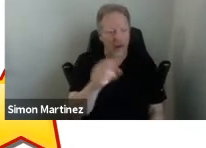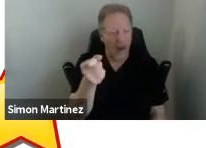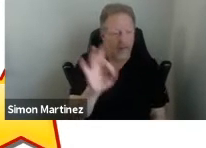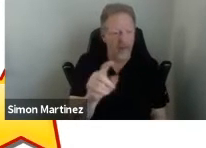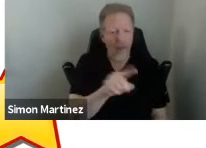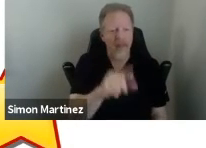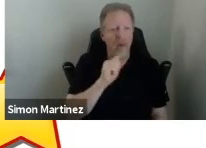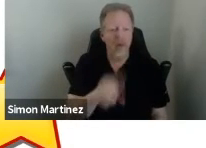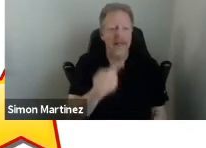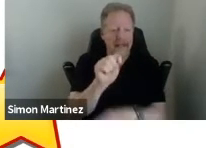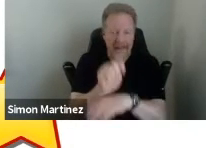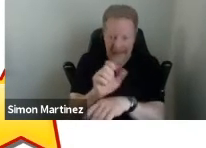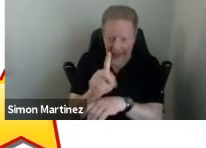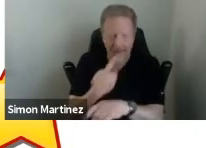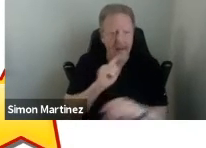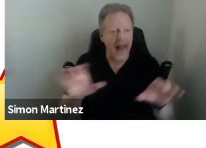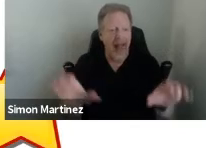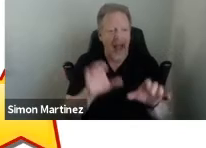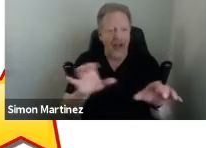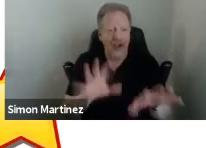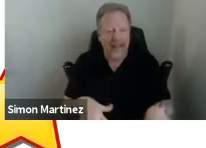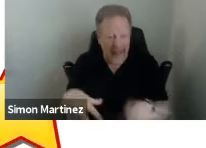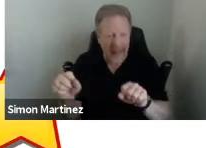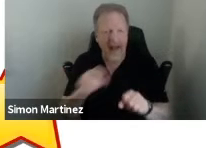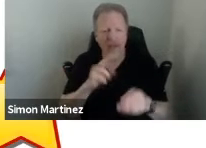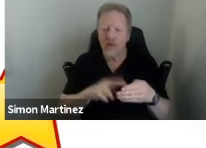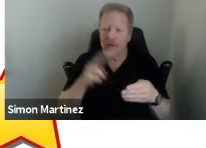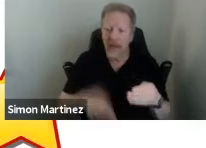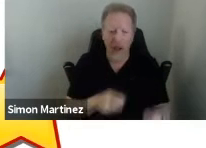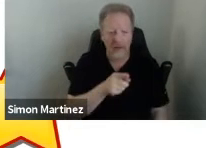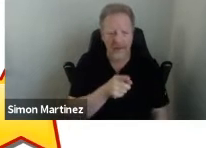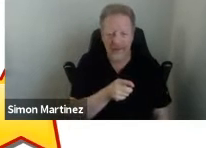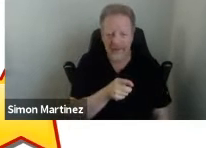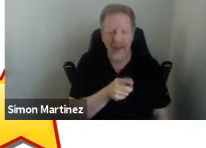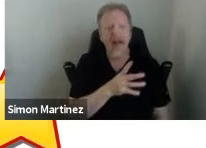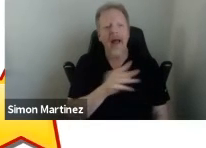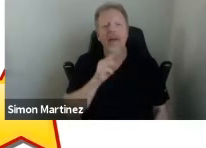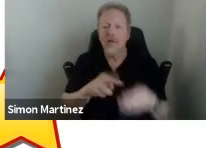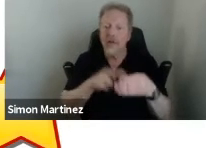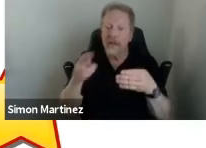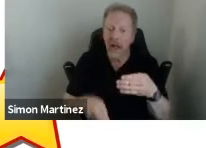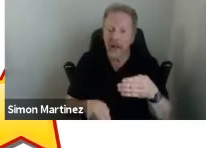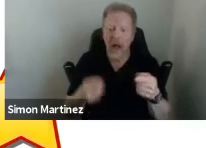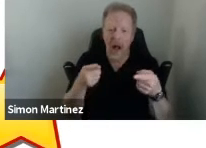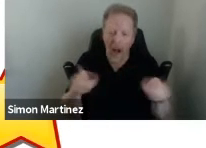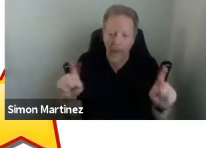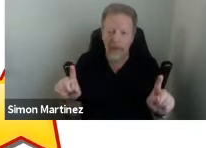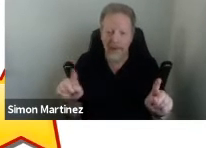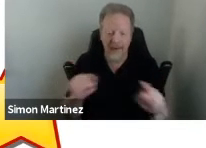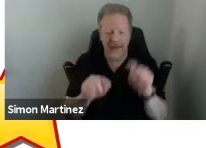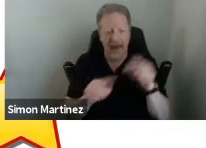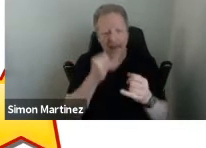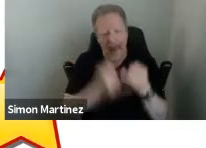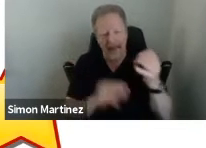where there was a task and the action taken and the result and the resulting accomplishment at the